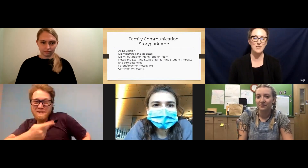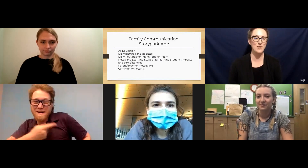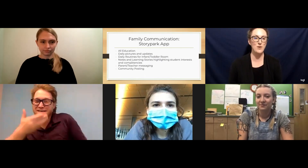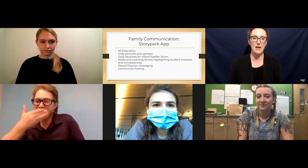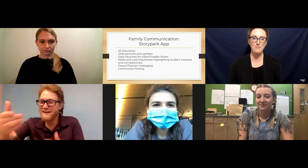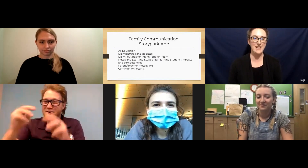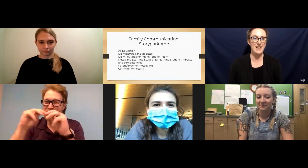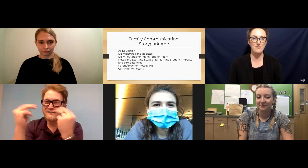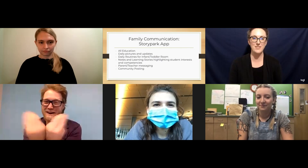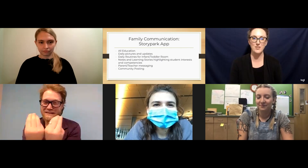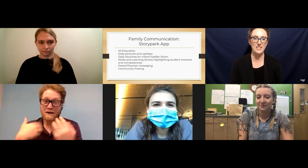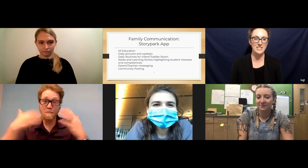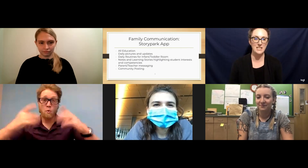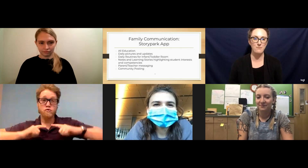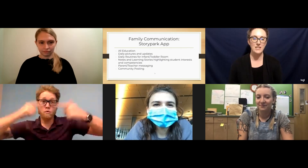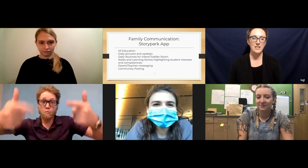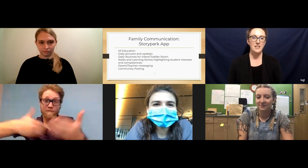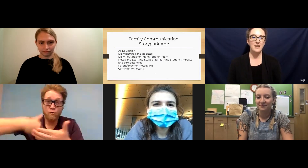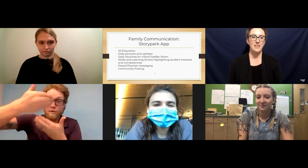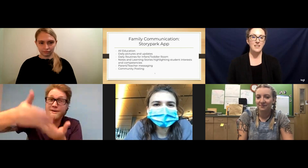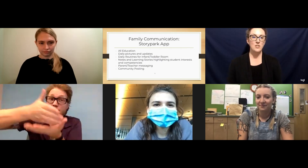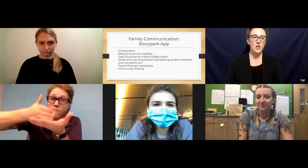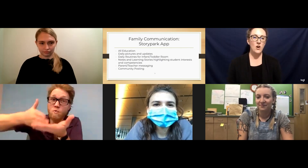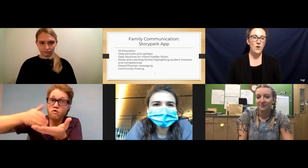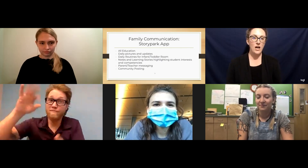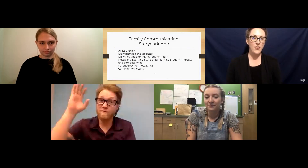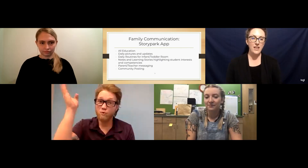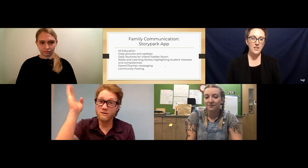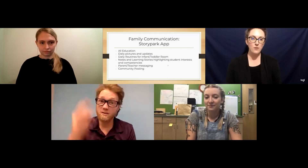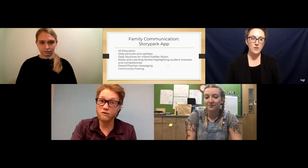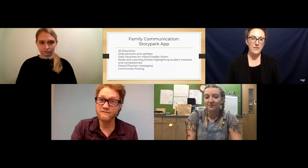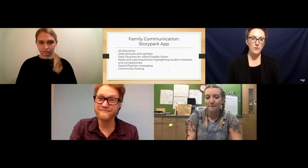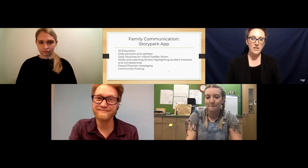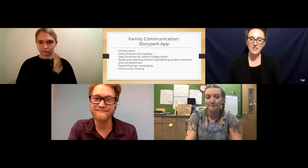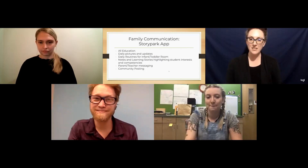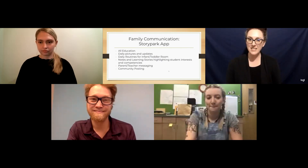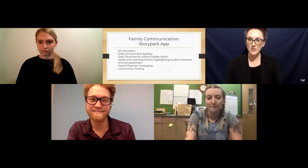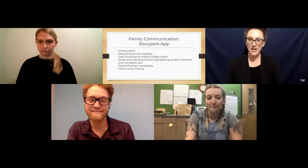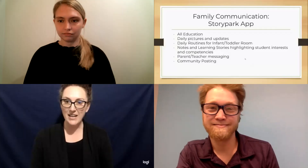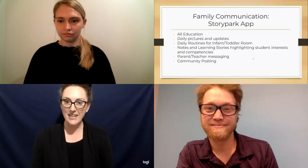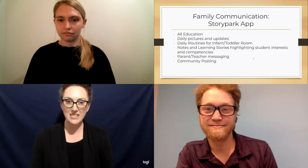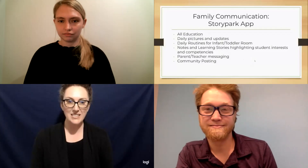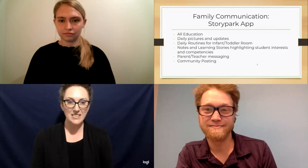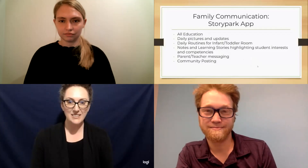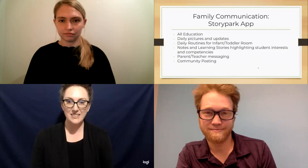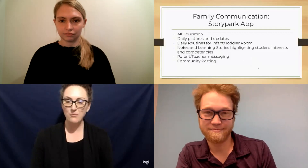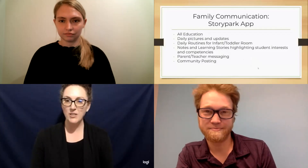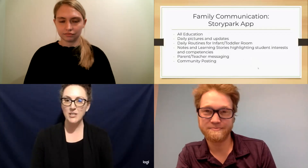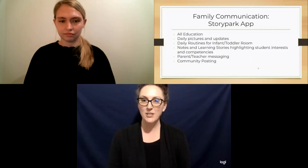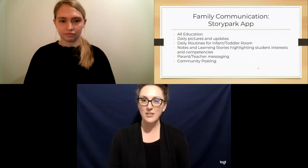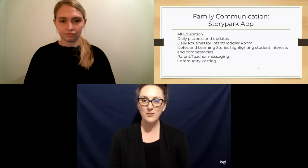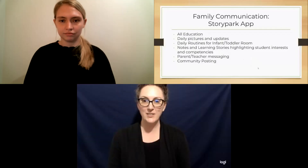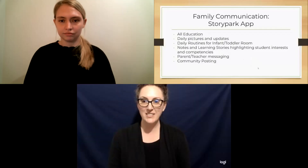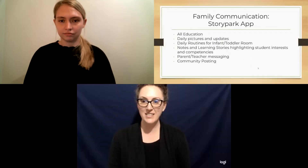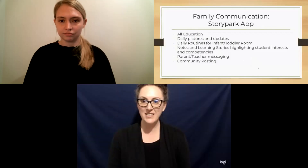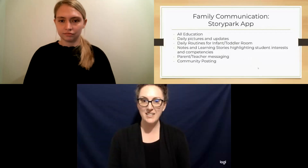we're so happy to have this great team. So thank you. I'm glad that we got to see you guys. And we're going to